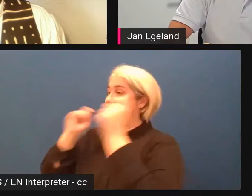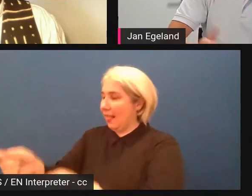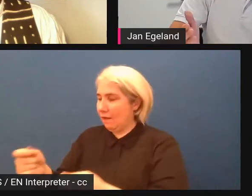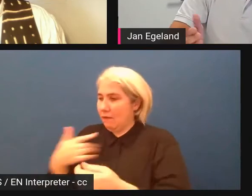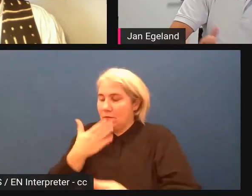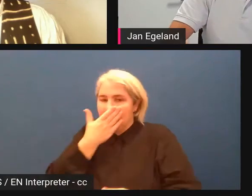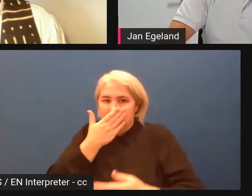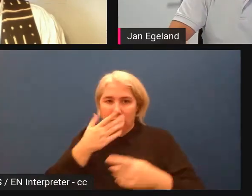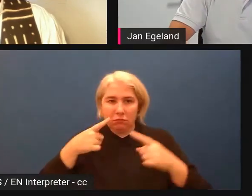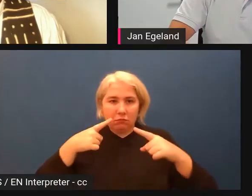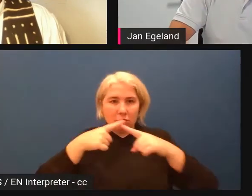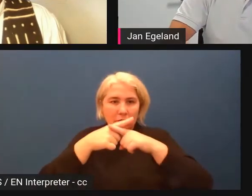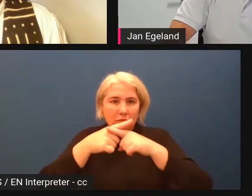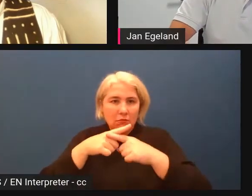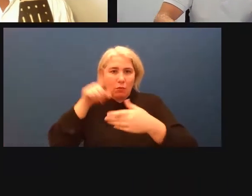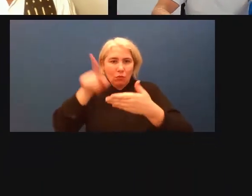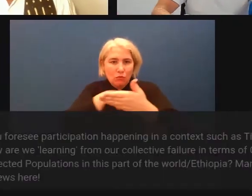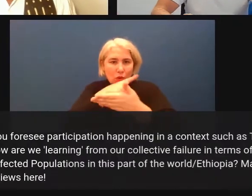the aid.